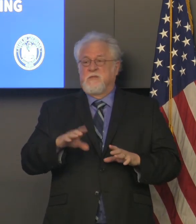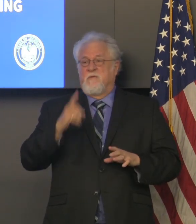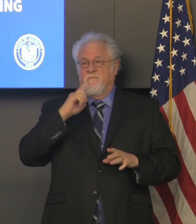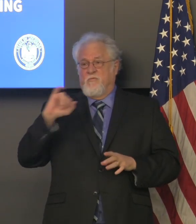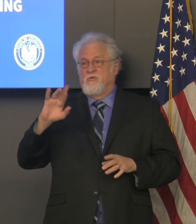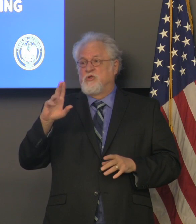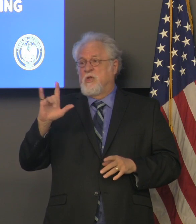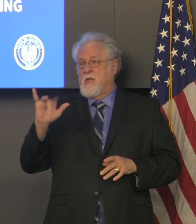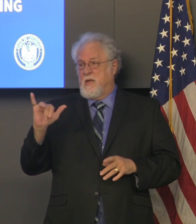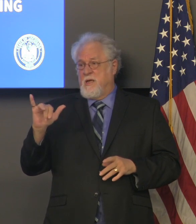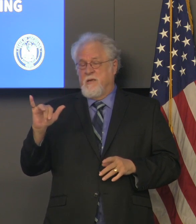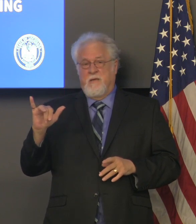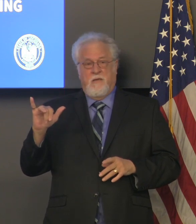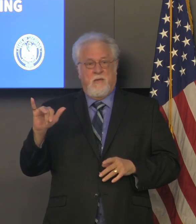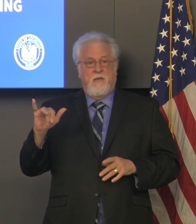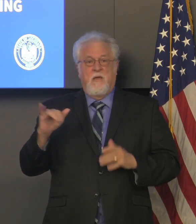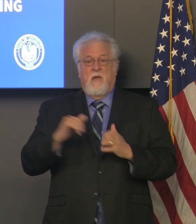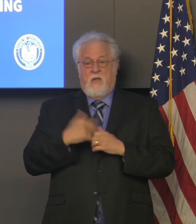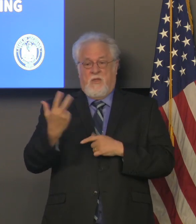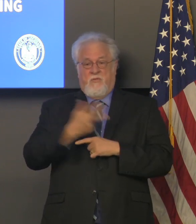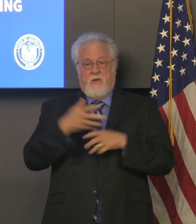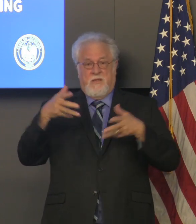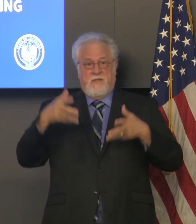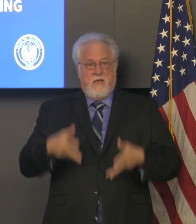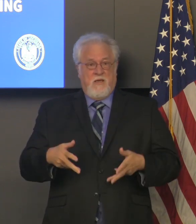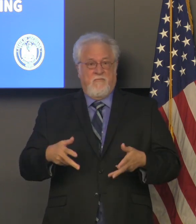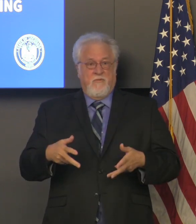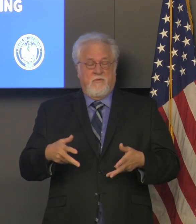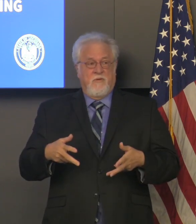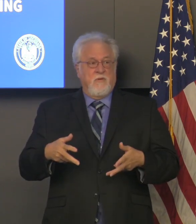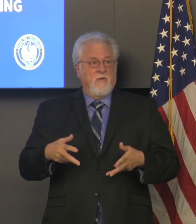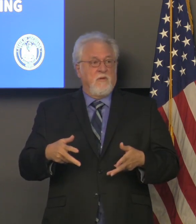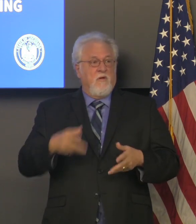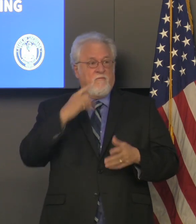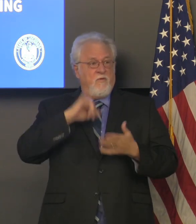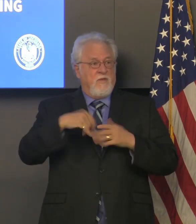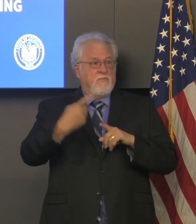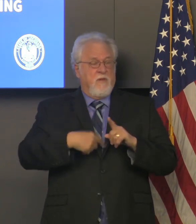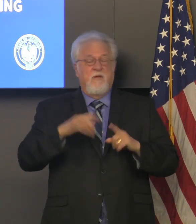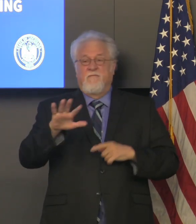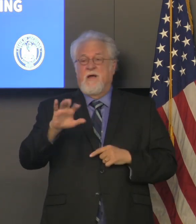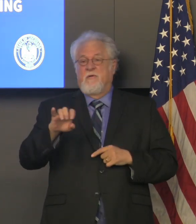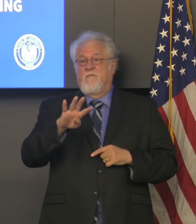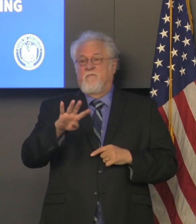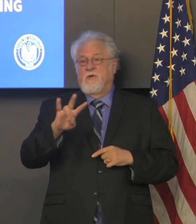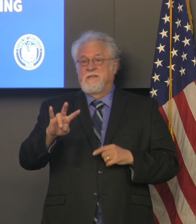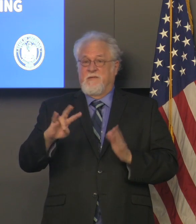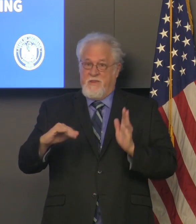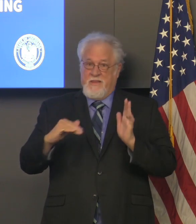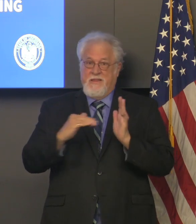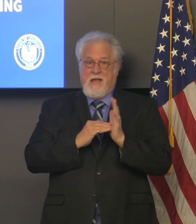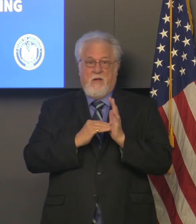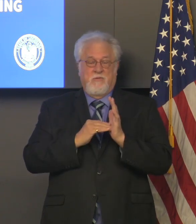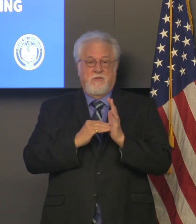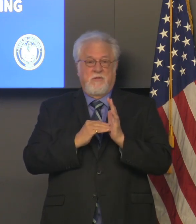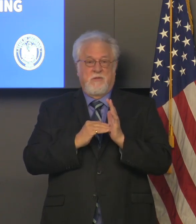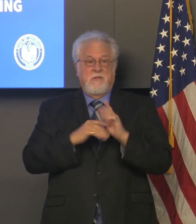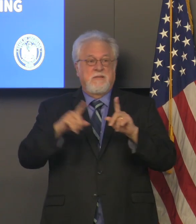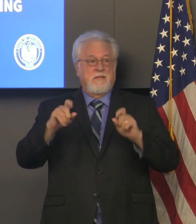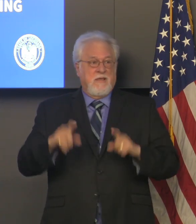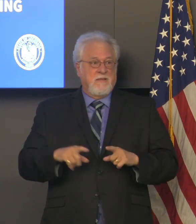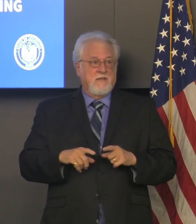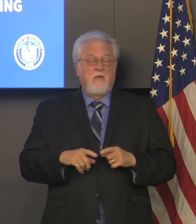July. With 3 days left in the month, we're at 547,000